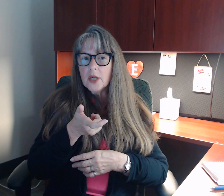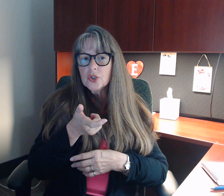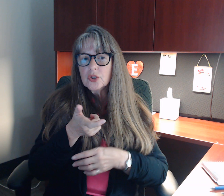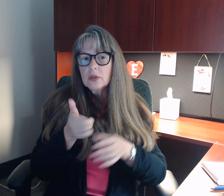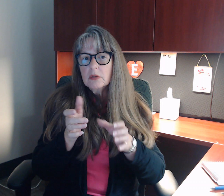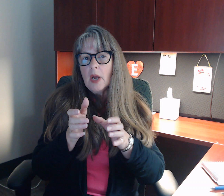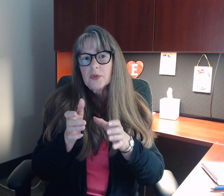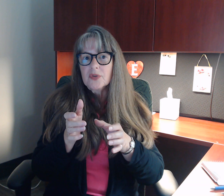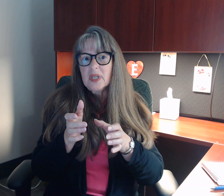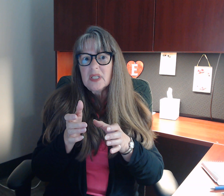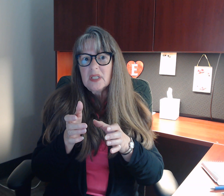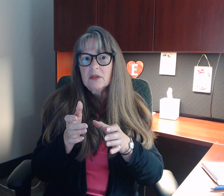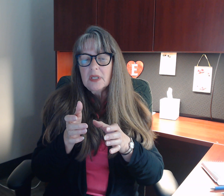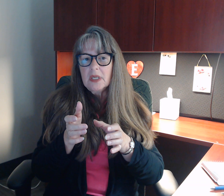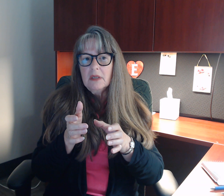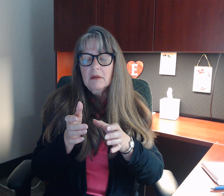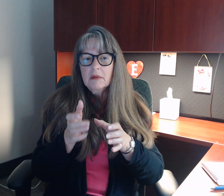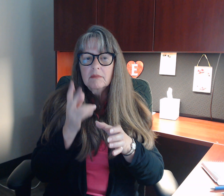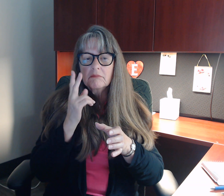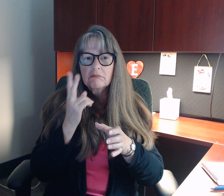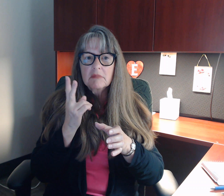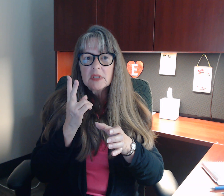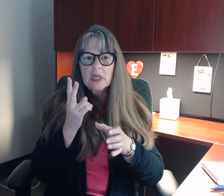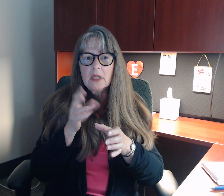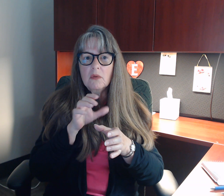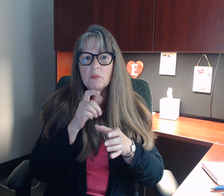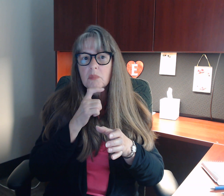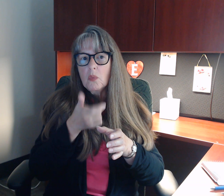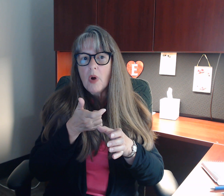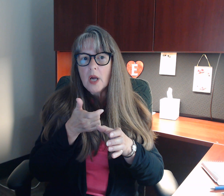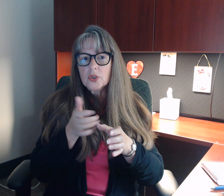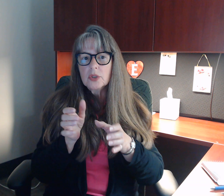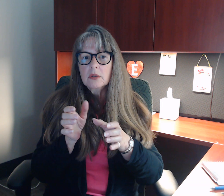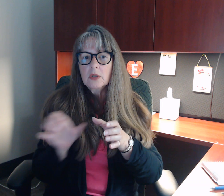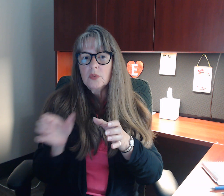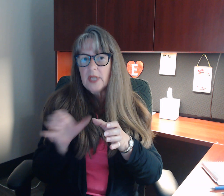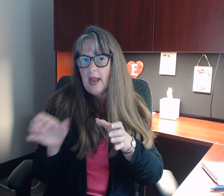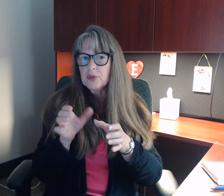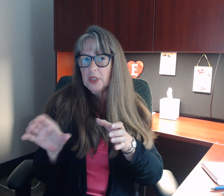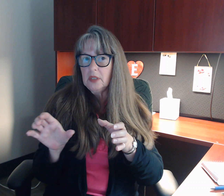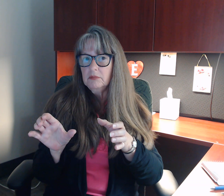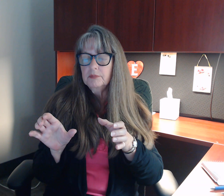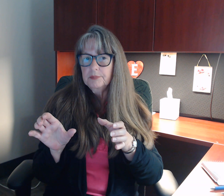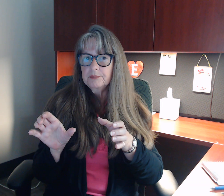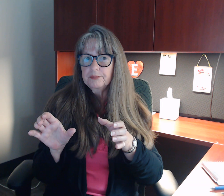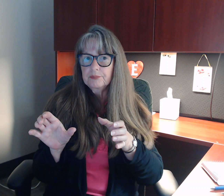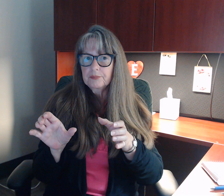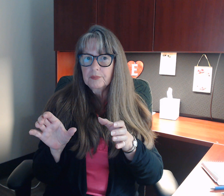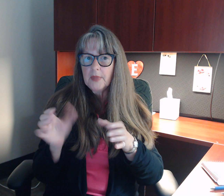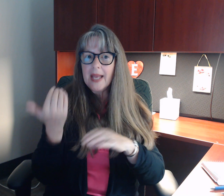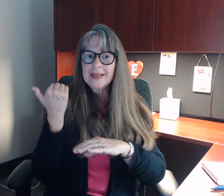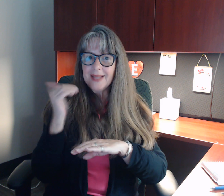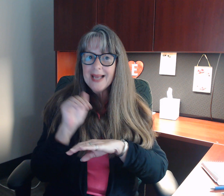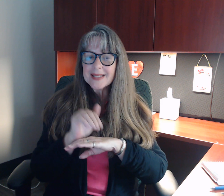watched, I was going to say see, but watched, closed captioning. Last